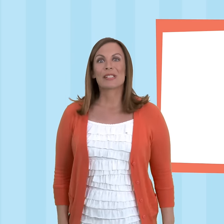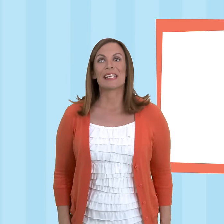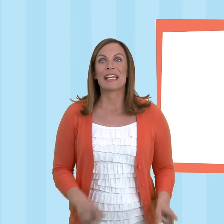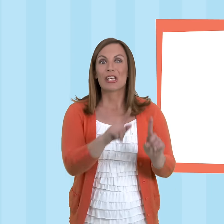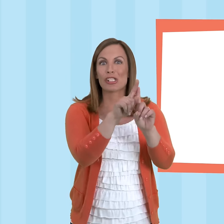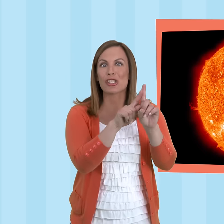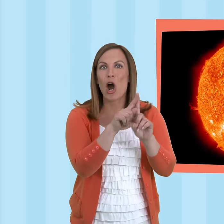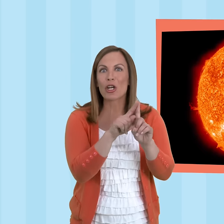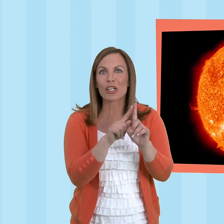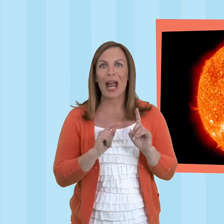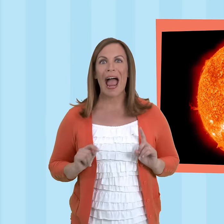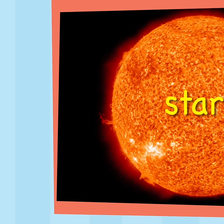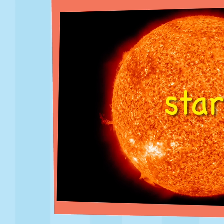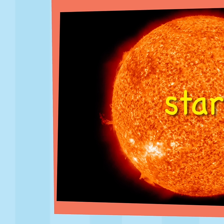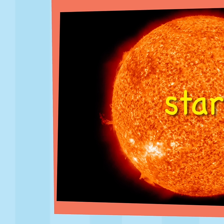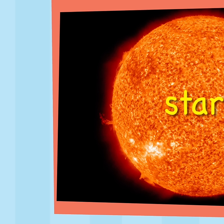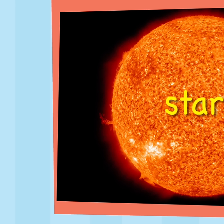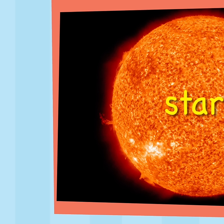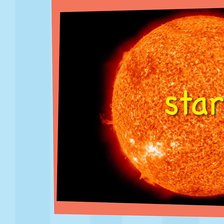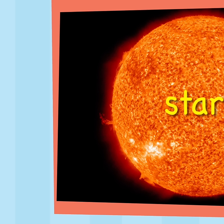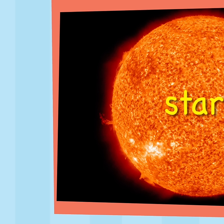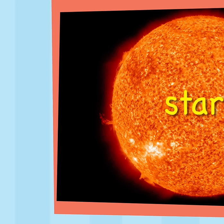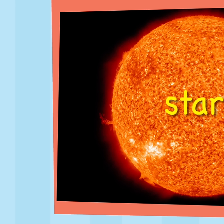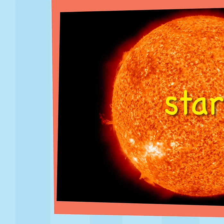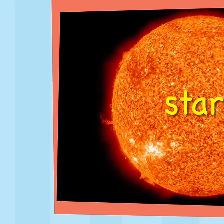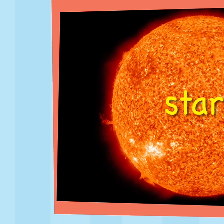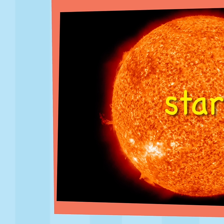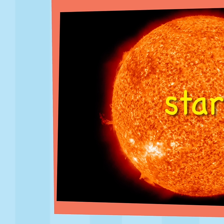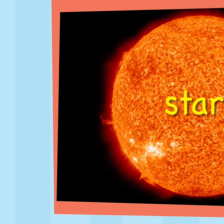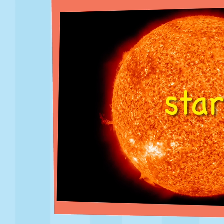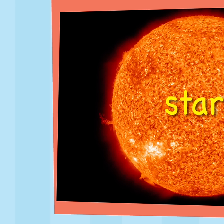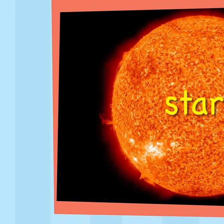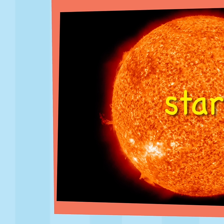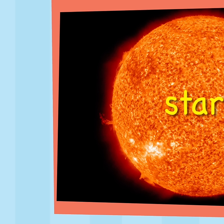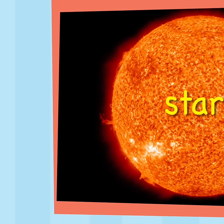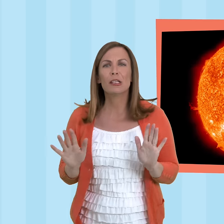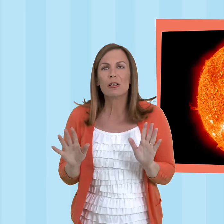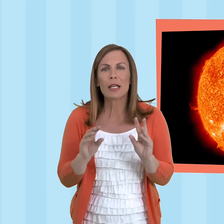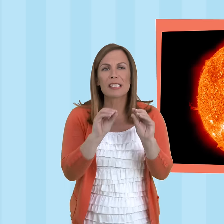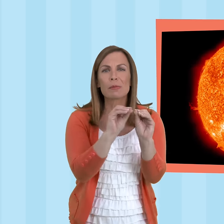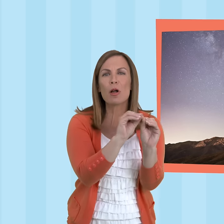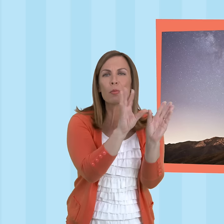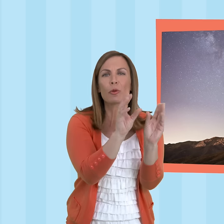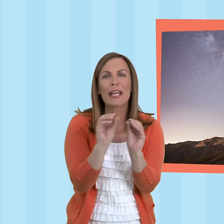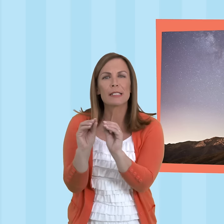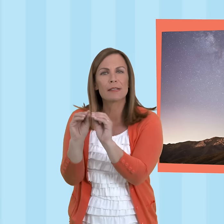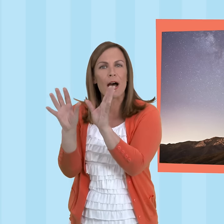see, stars are actually balls of plasma, but they're so far away that they look like small bright